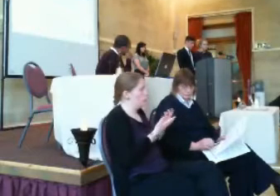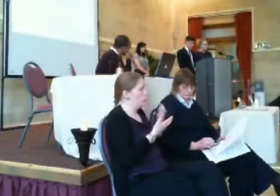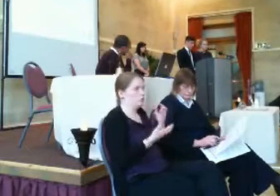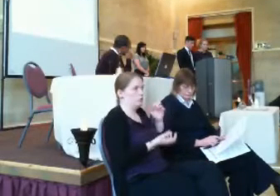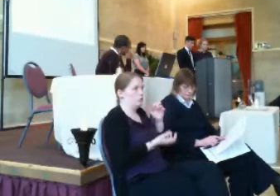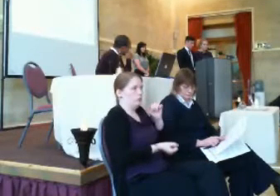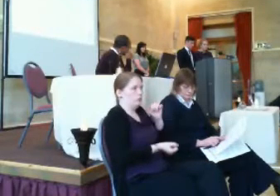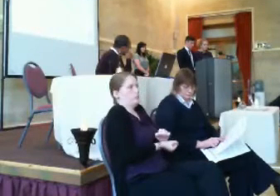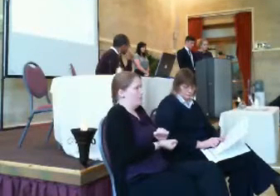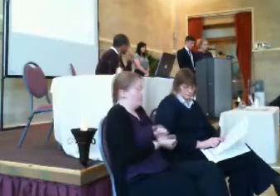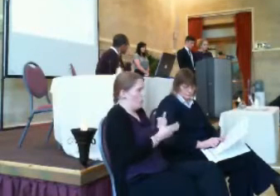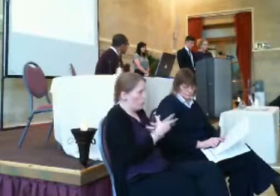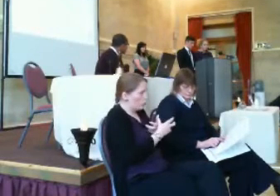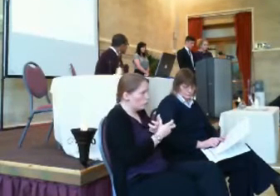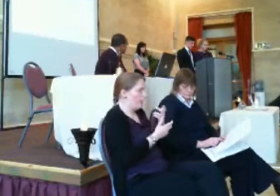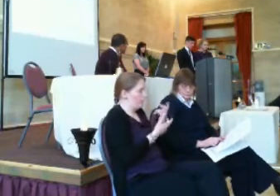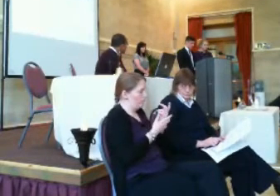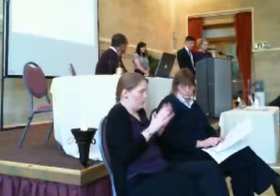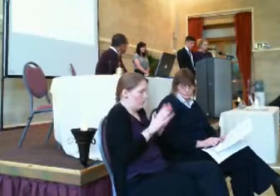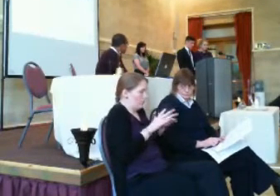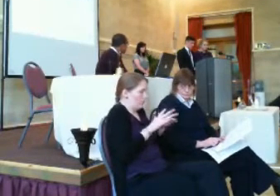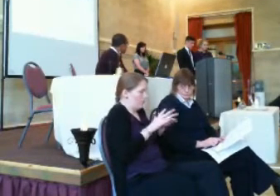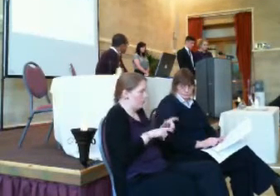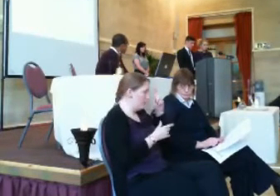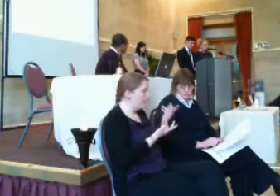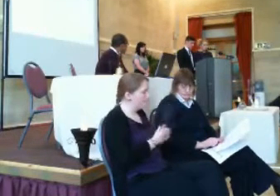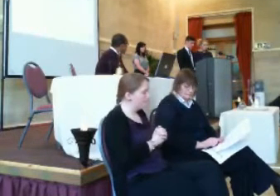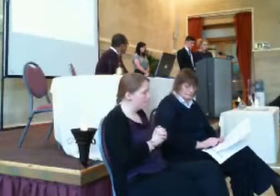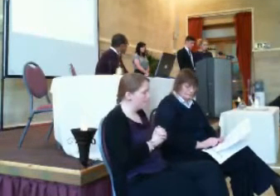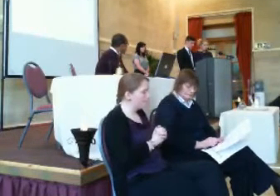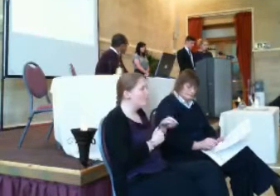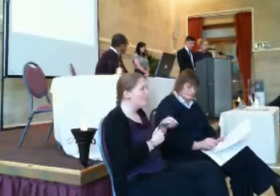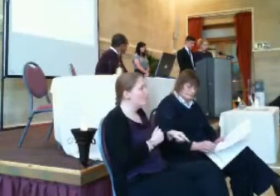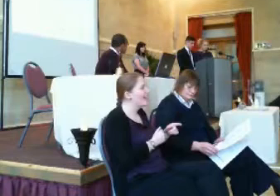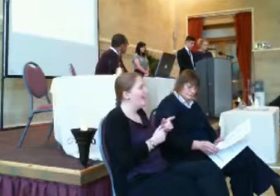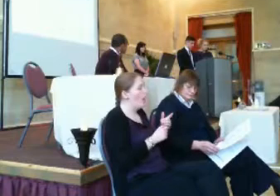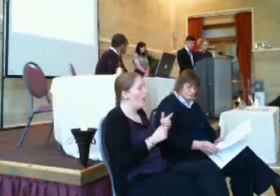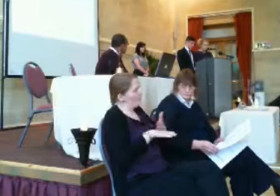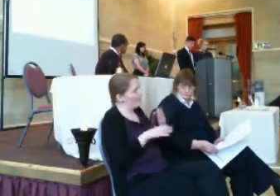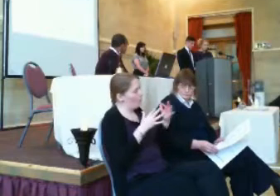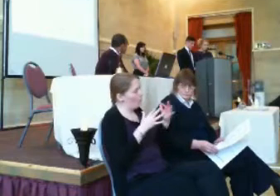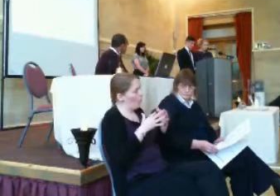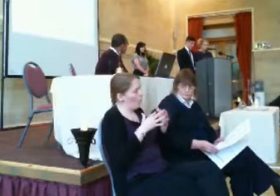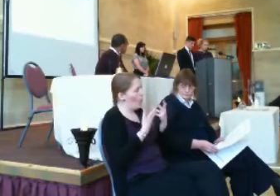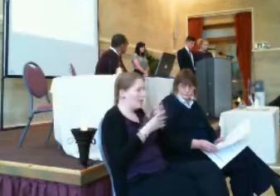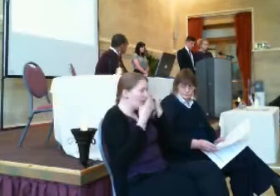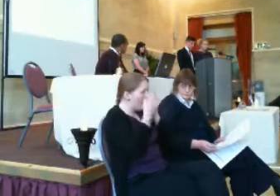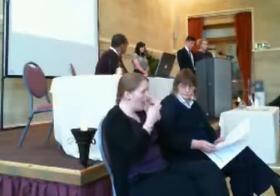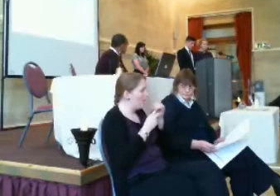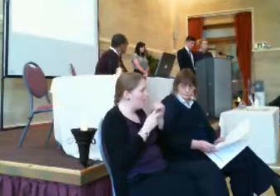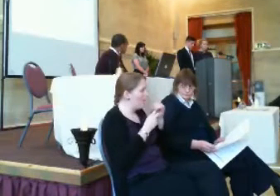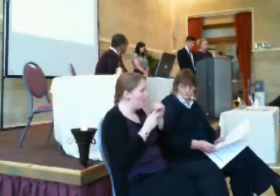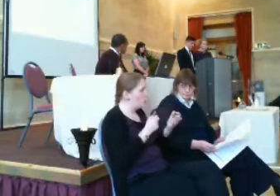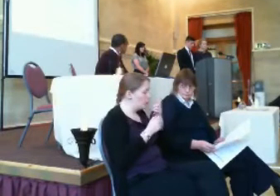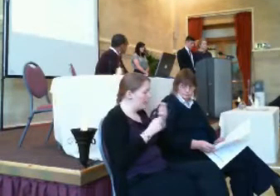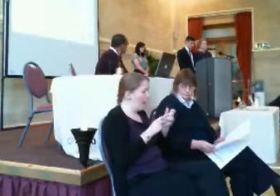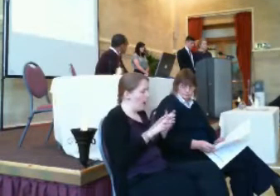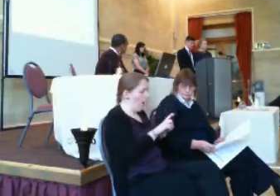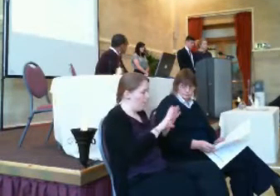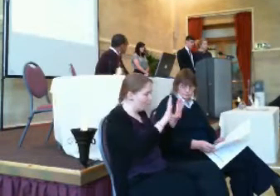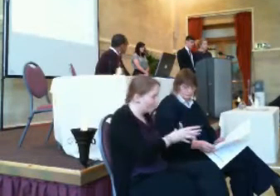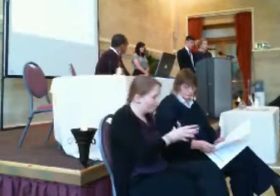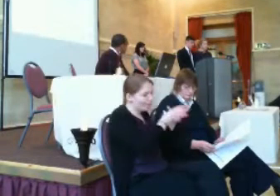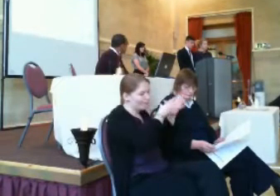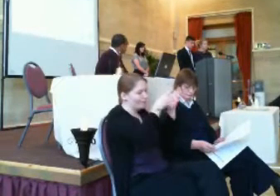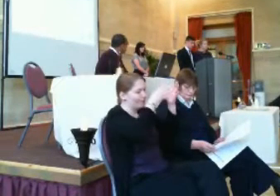trapped. After the war, the Germans dreamed of creating a place like an Indian reservation for Jews. The first thought of the island of Madagascar, which